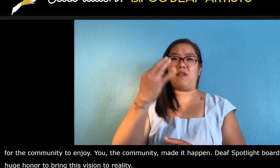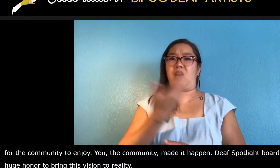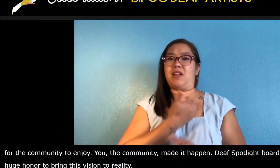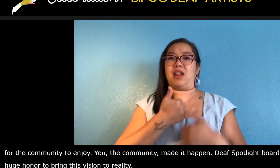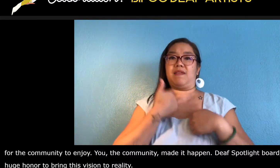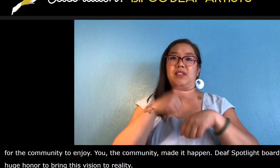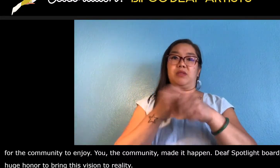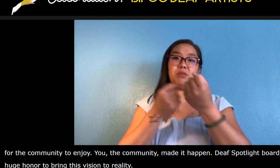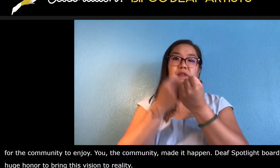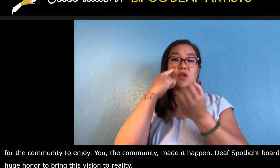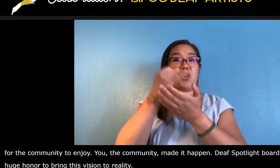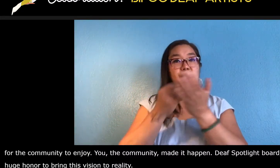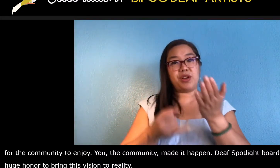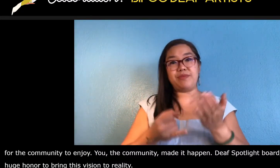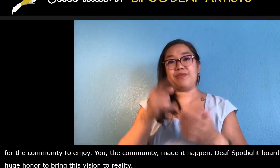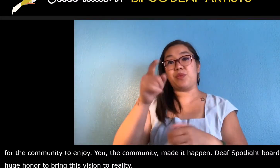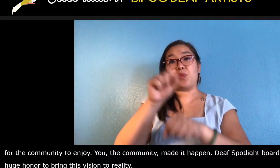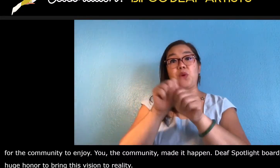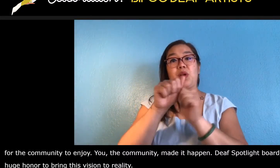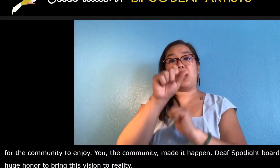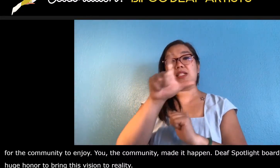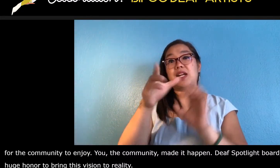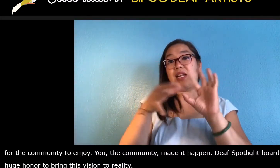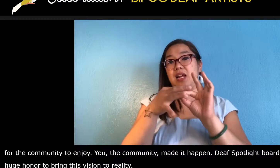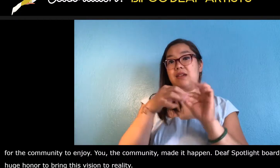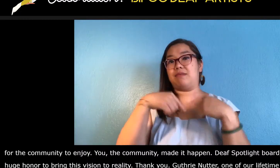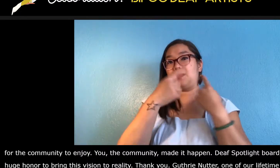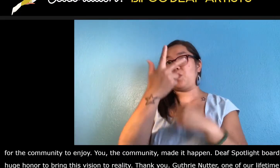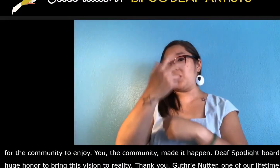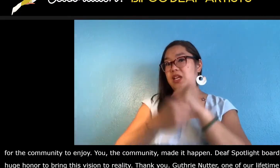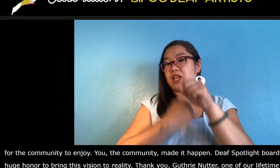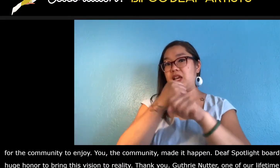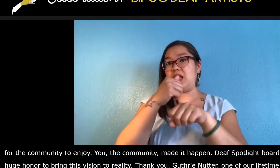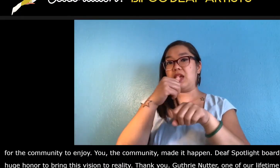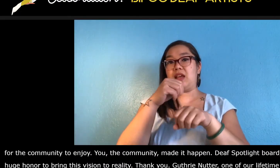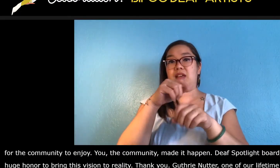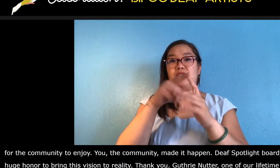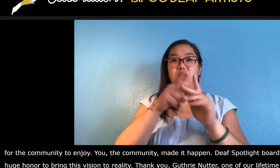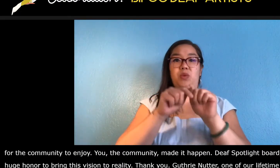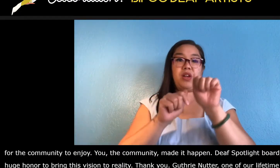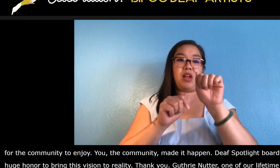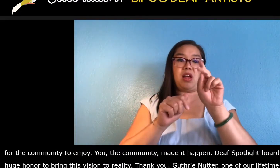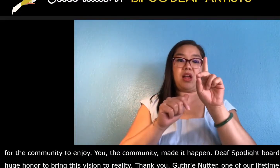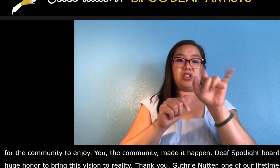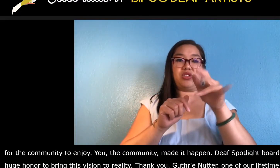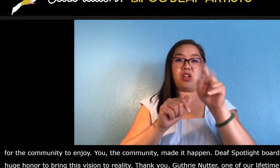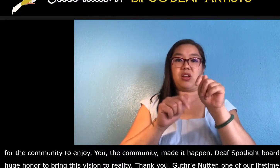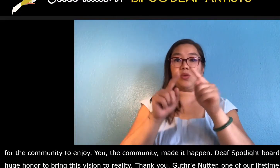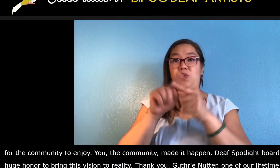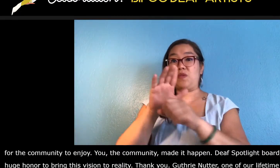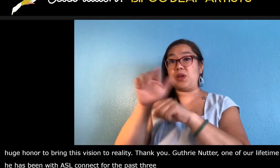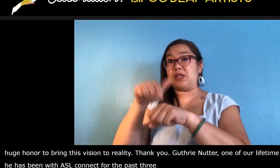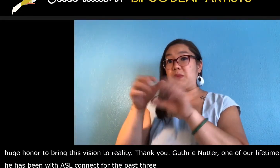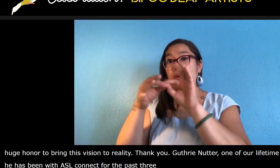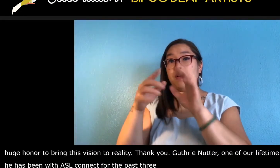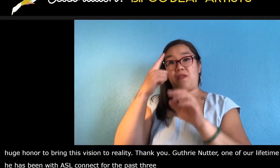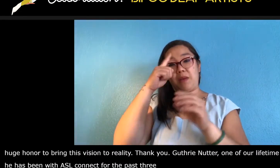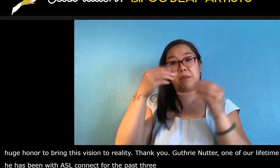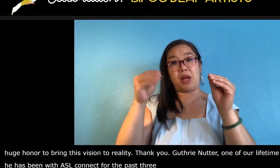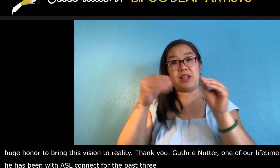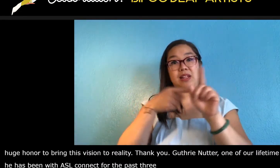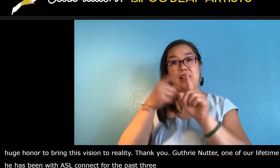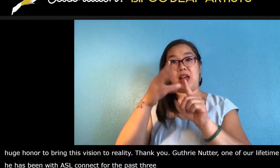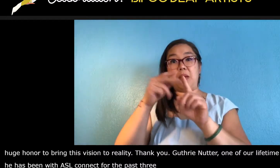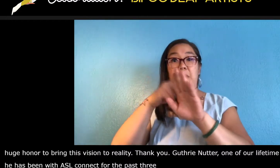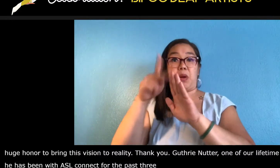Guthrie Nutter, one of our lifetime supporters for the arts. He has been with ASL Connect for the past 3 years, first as an adjunct educator